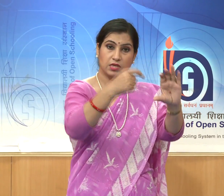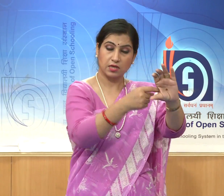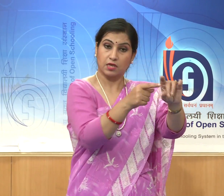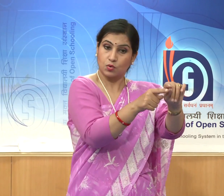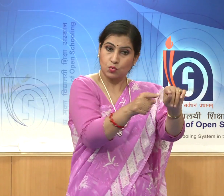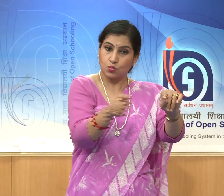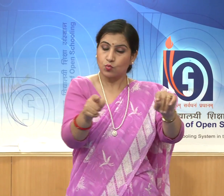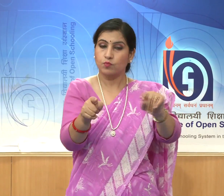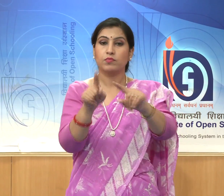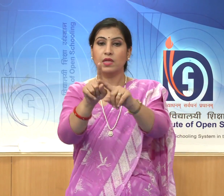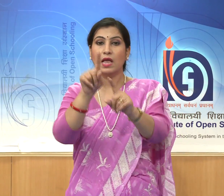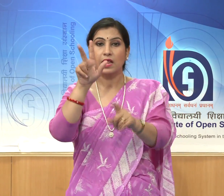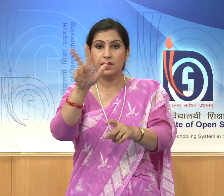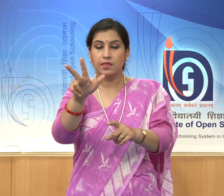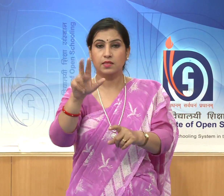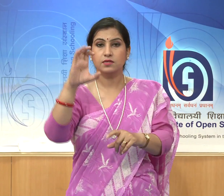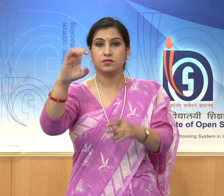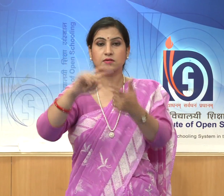to 18th century CE